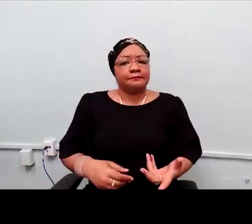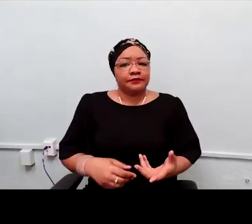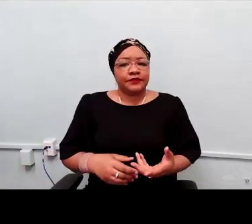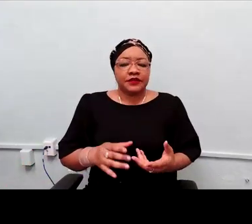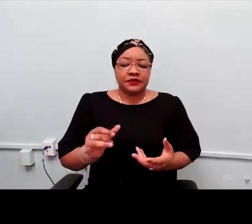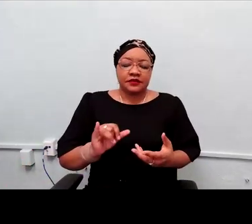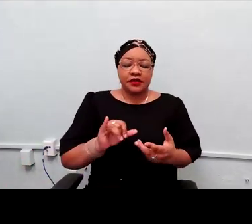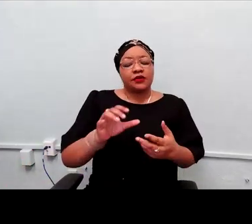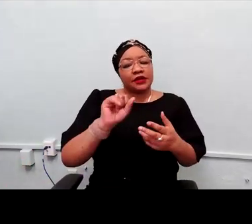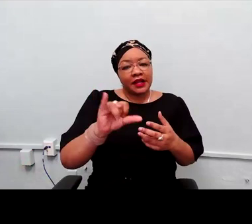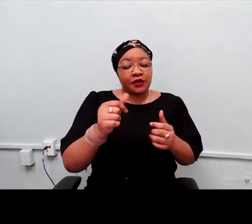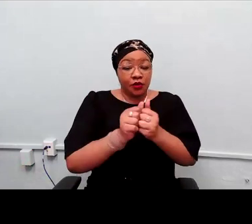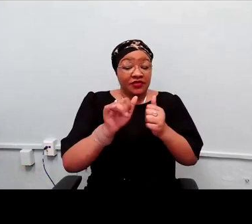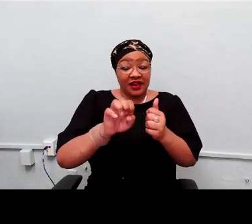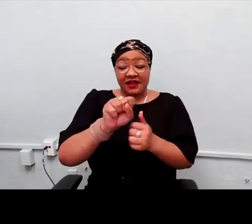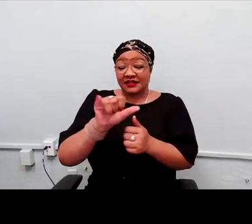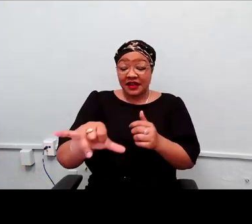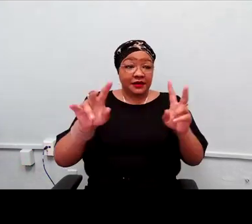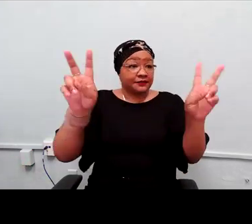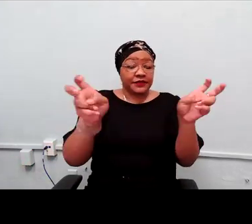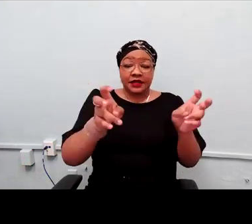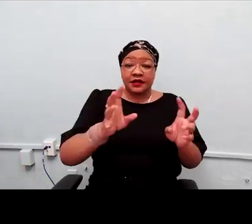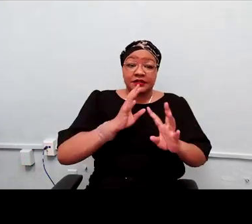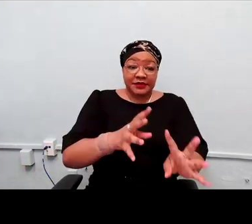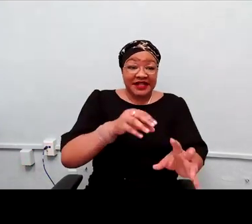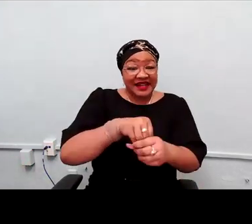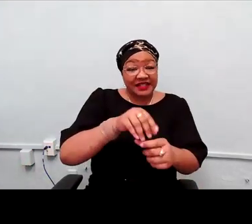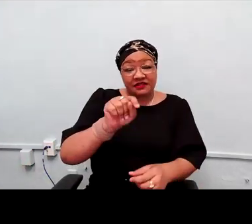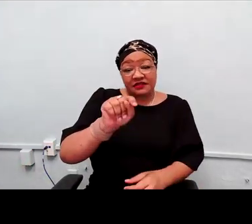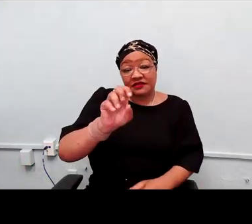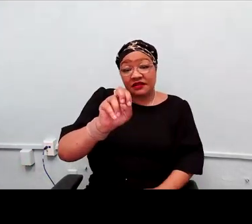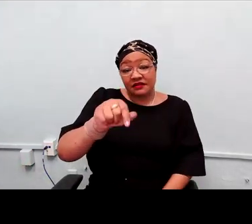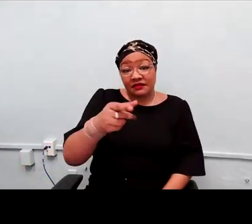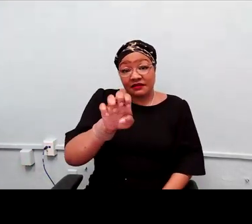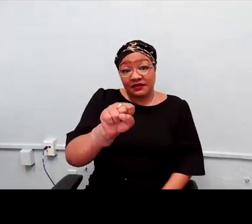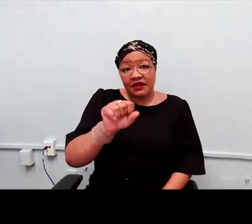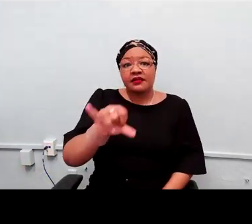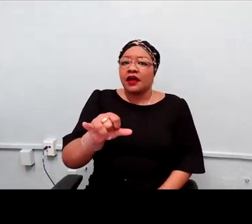right? And that was a letter to third world women. So that was actually